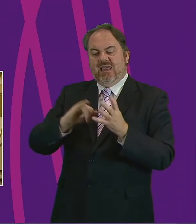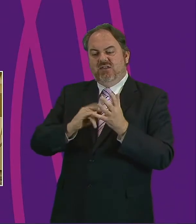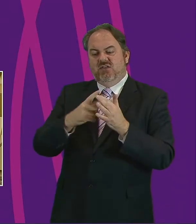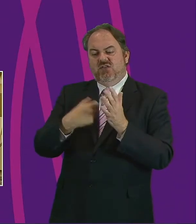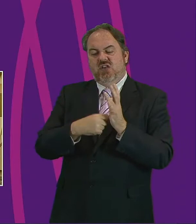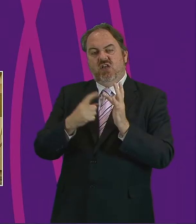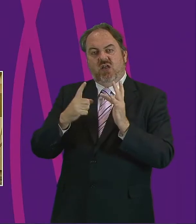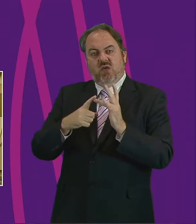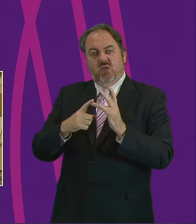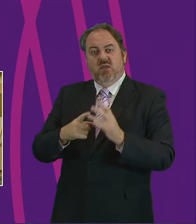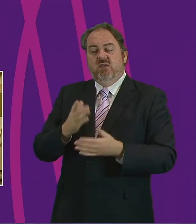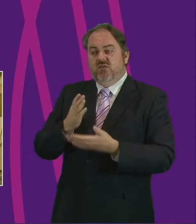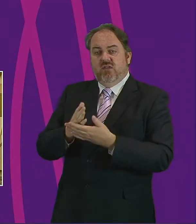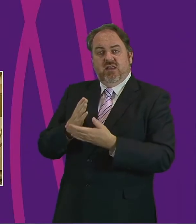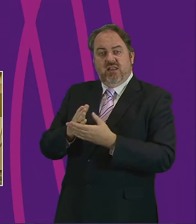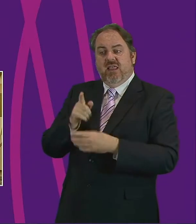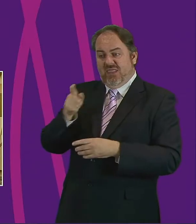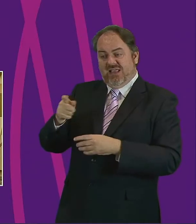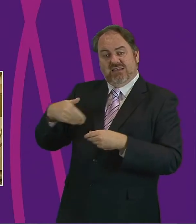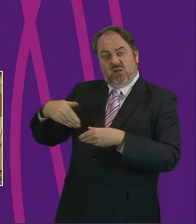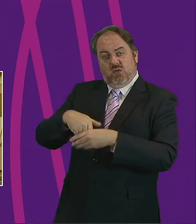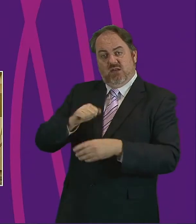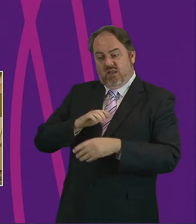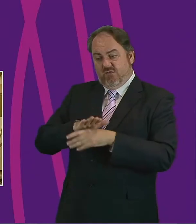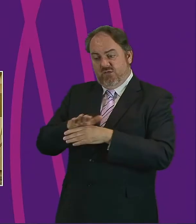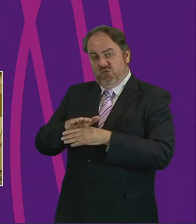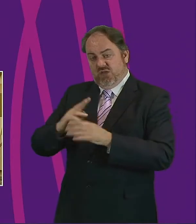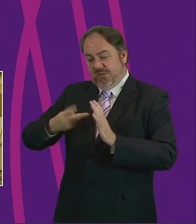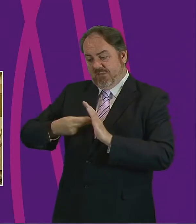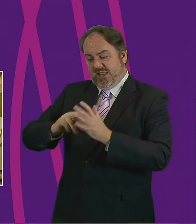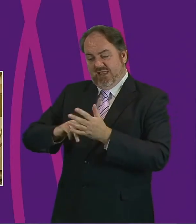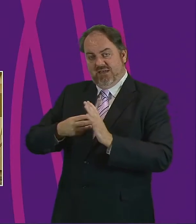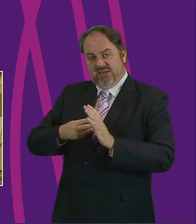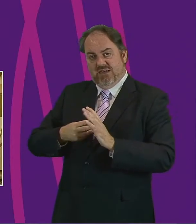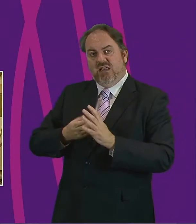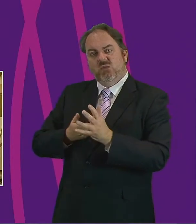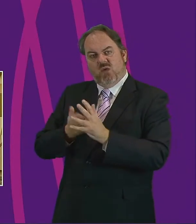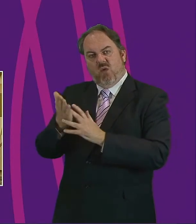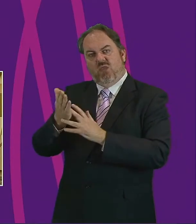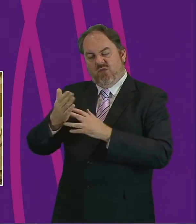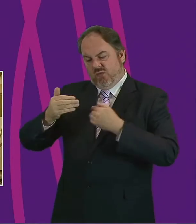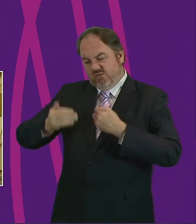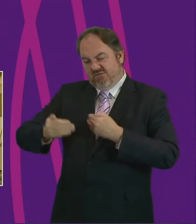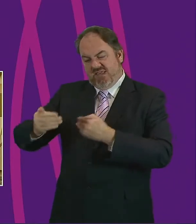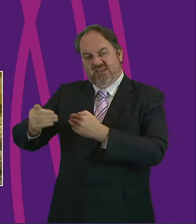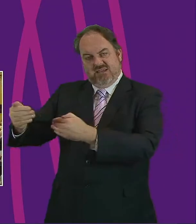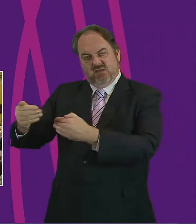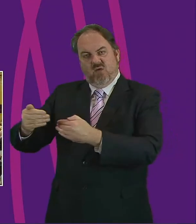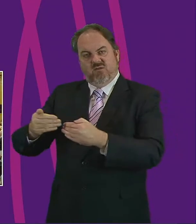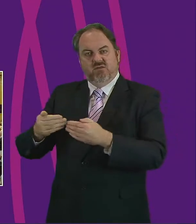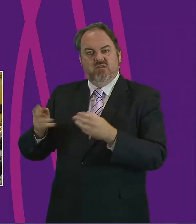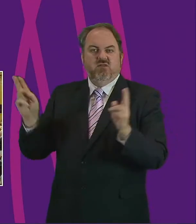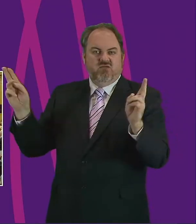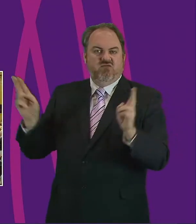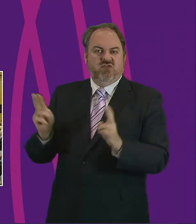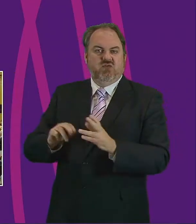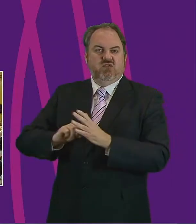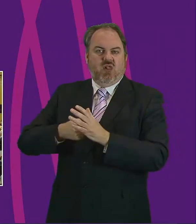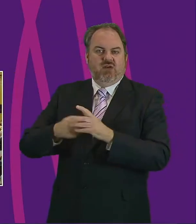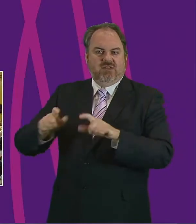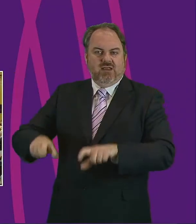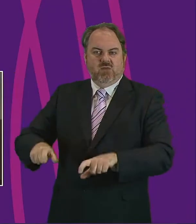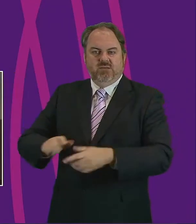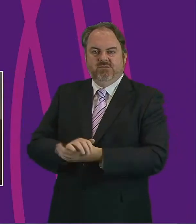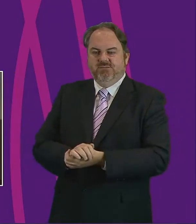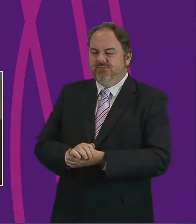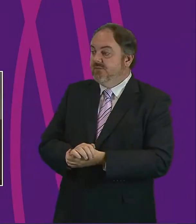details will be available in the Transport Transition Plan and from the operators as we move through the different phases of easing lockdown. Alistair Allen.